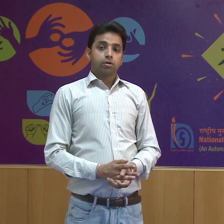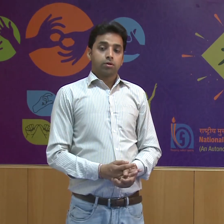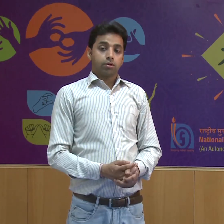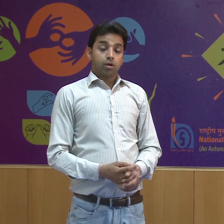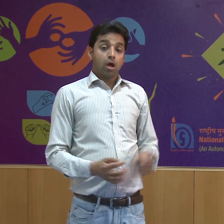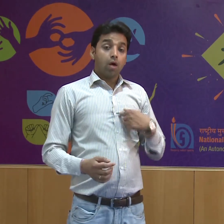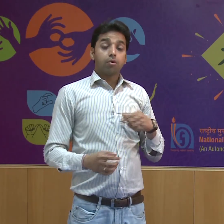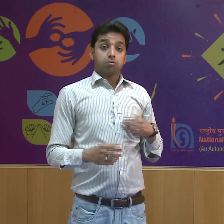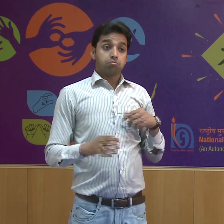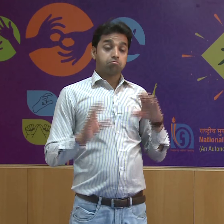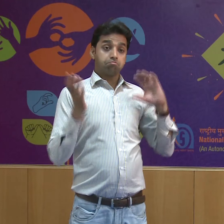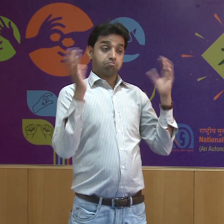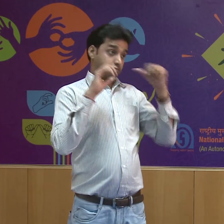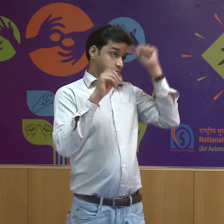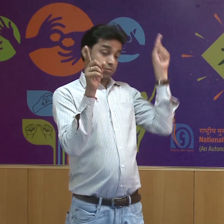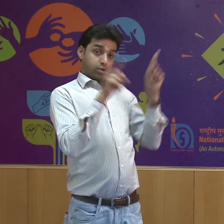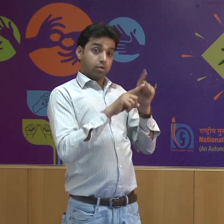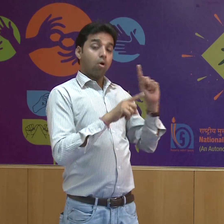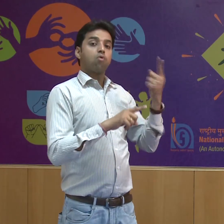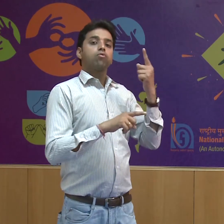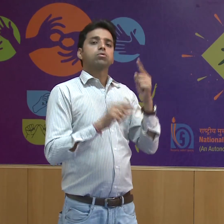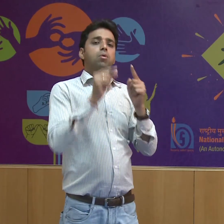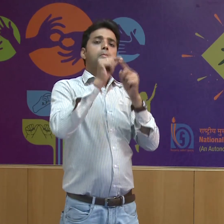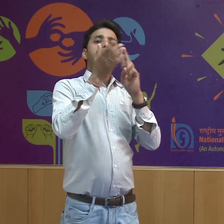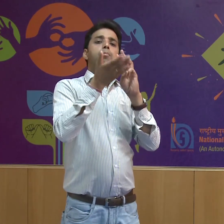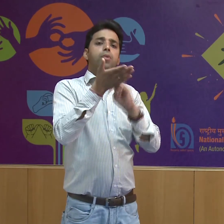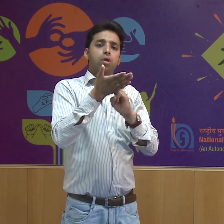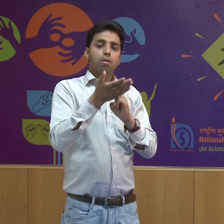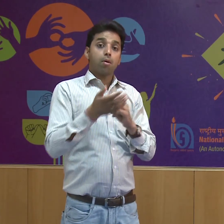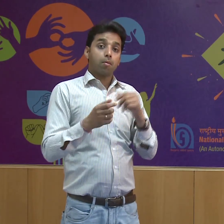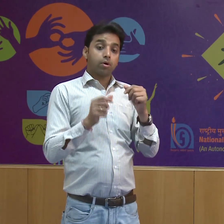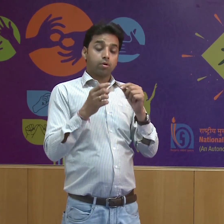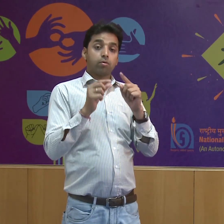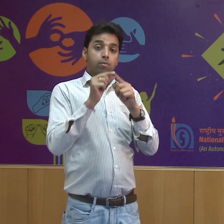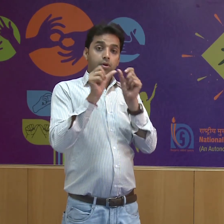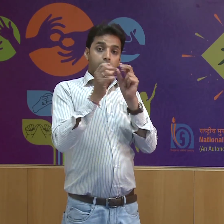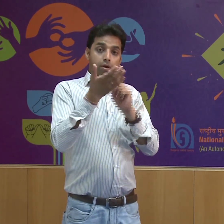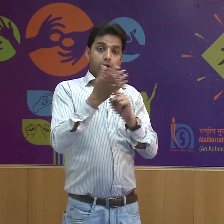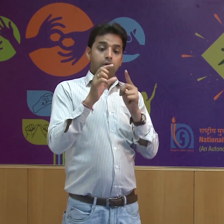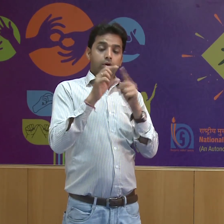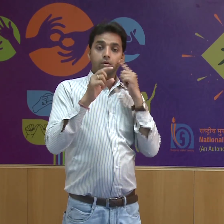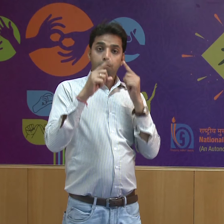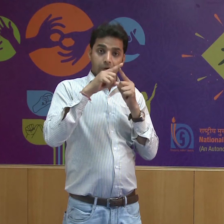Our country's first Prime Minister, Pandit Jawaharlal Nehru, was a great